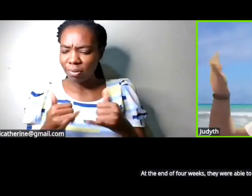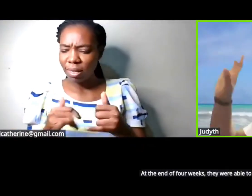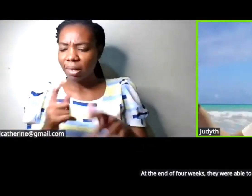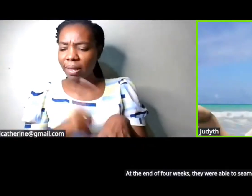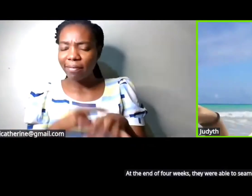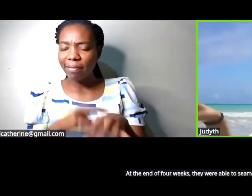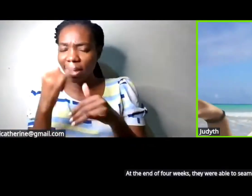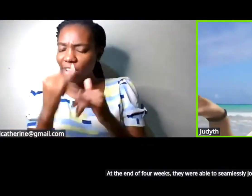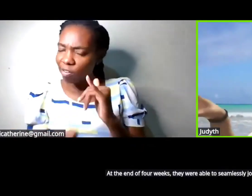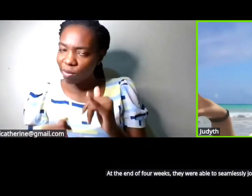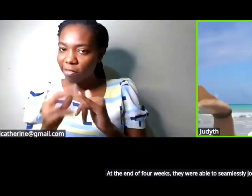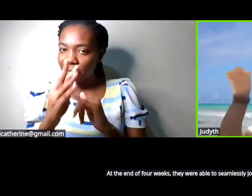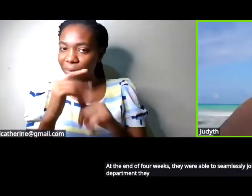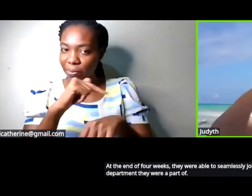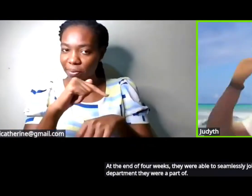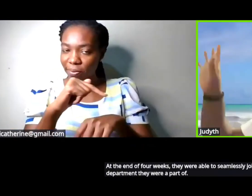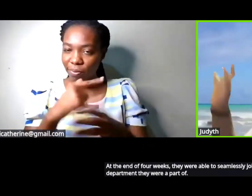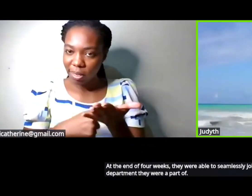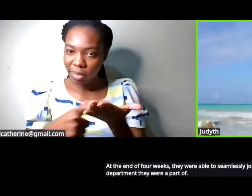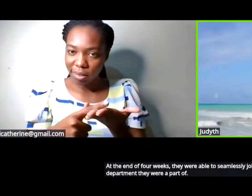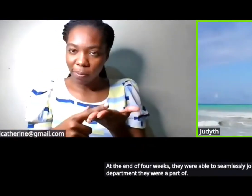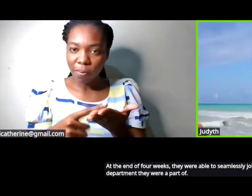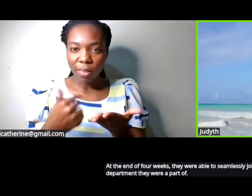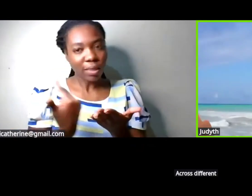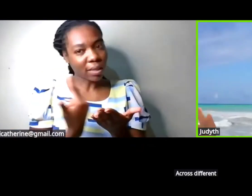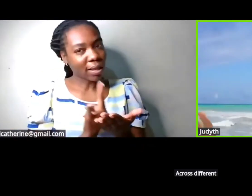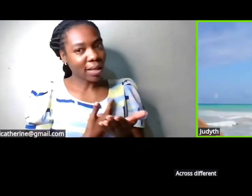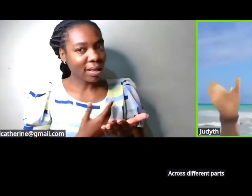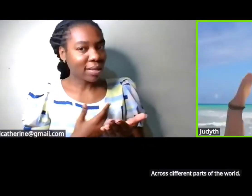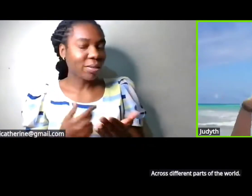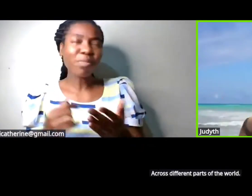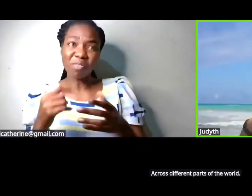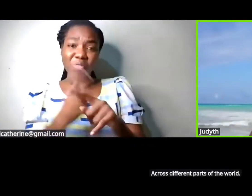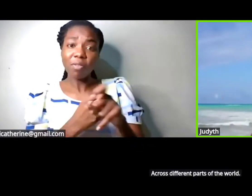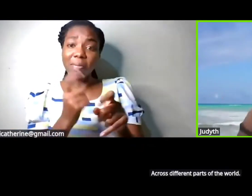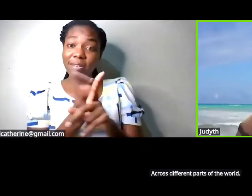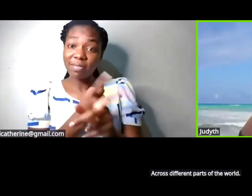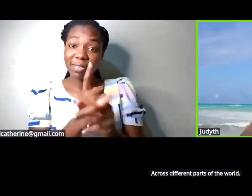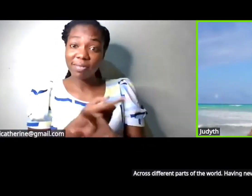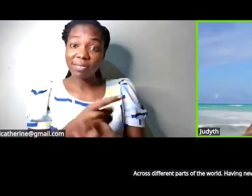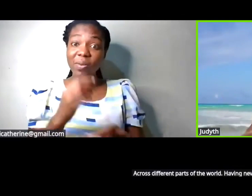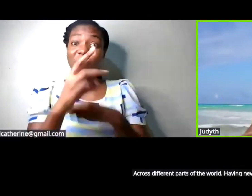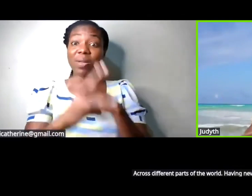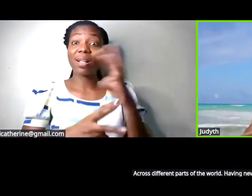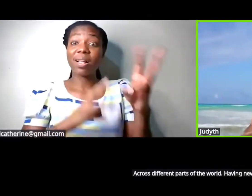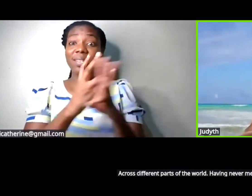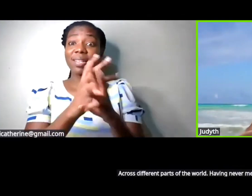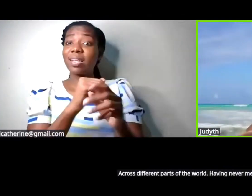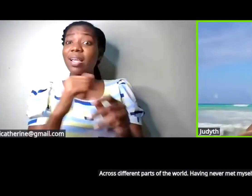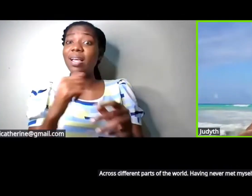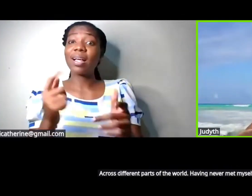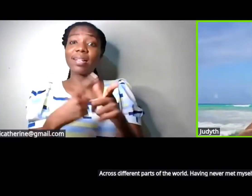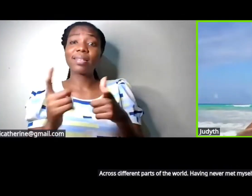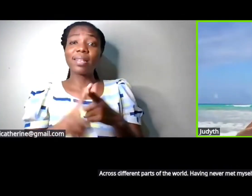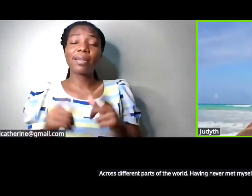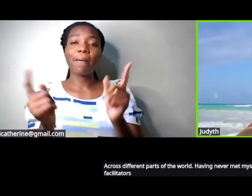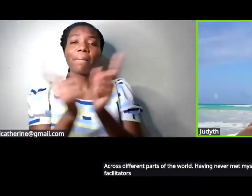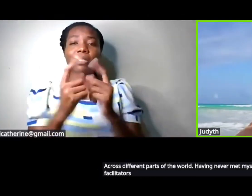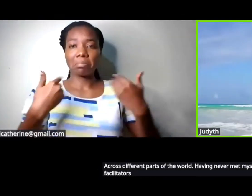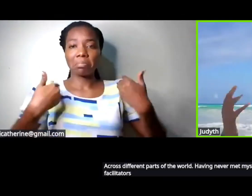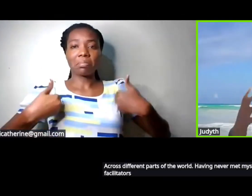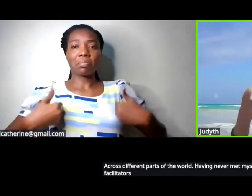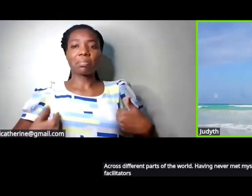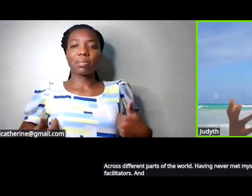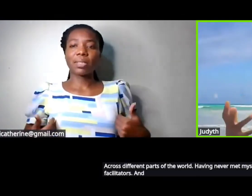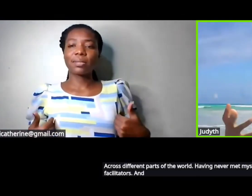whichever department they were part of across different parts of the world. Having never met myself one of the facilitators, and